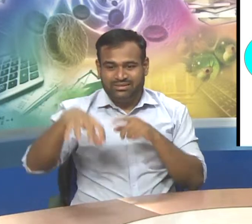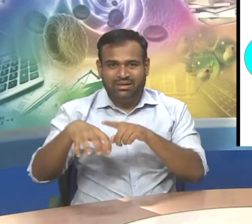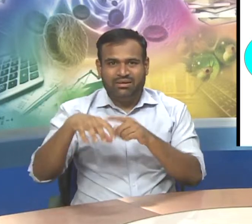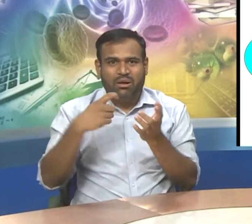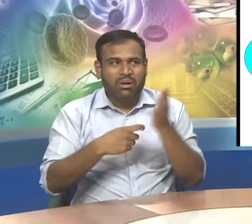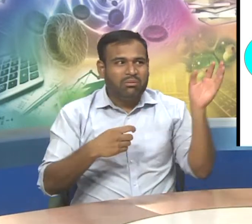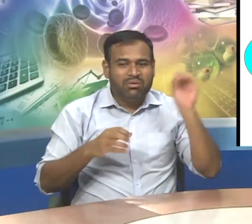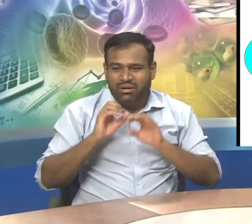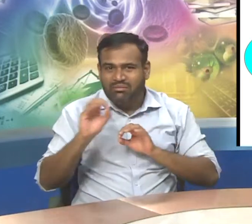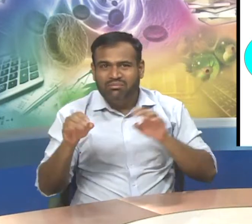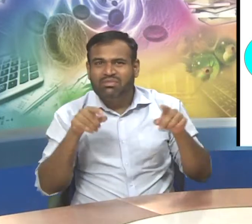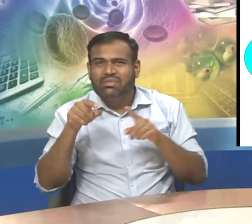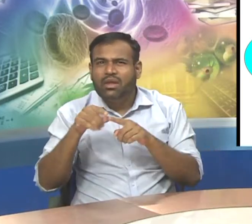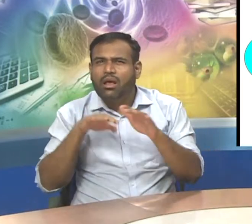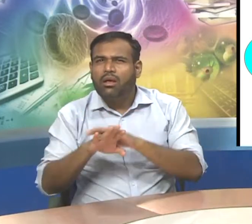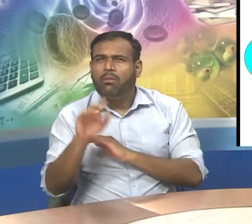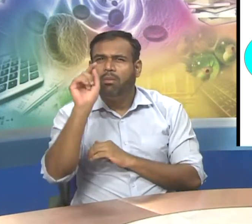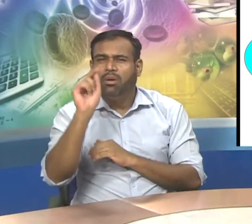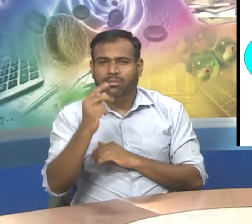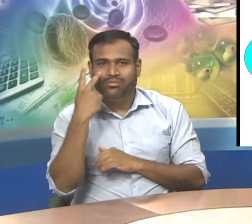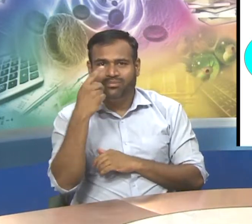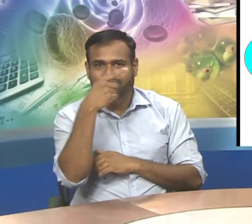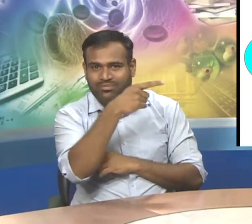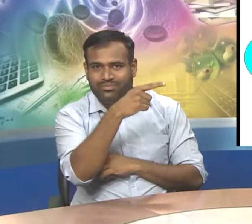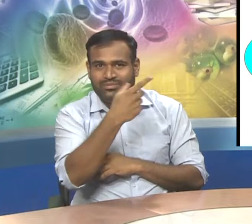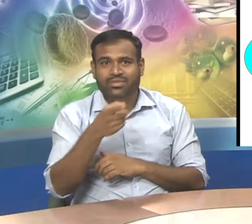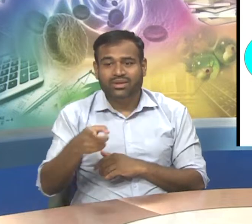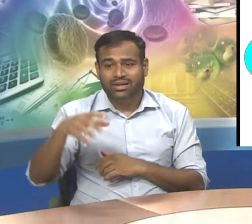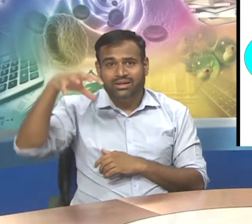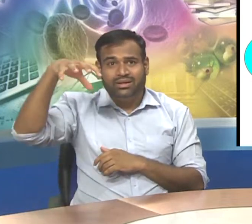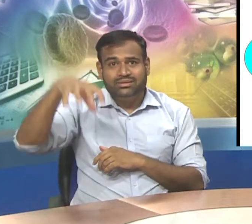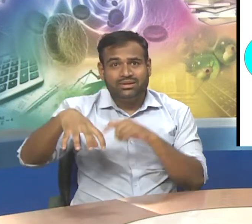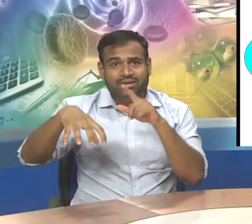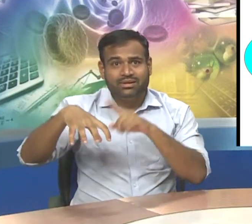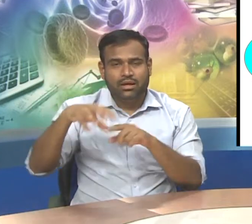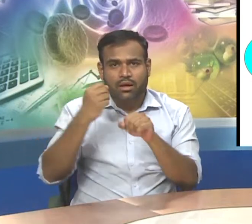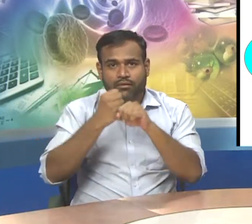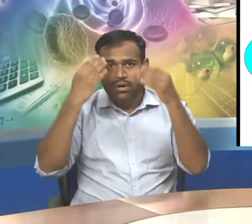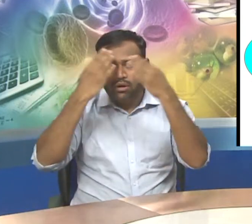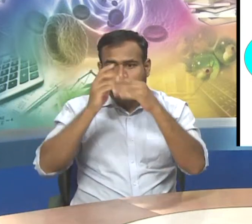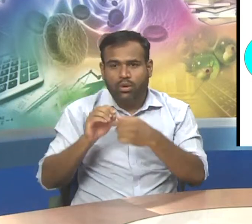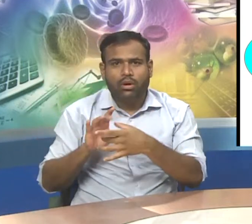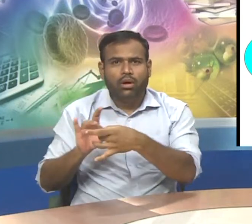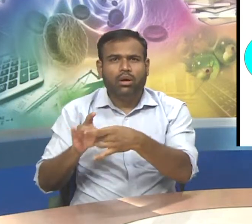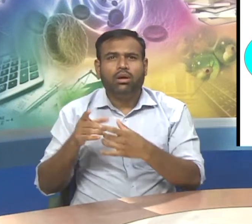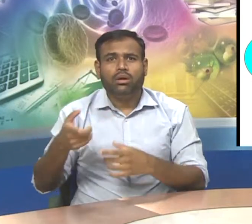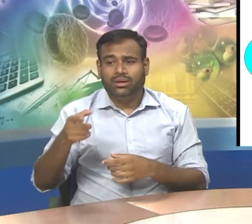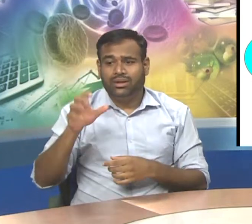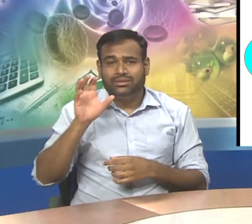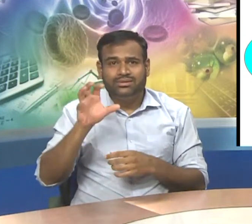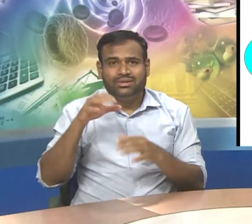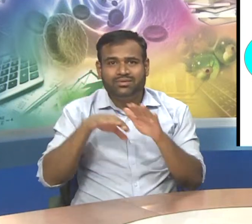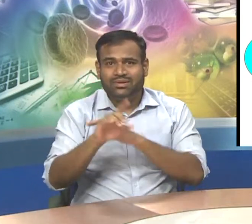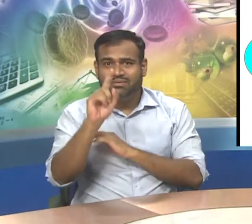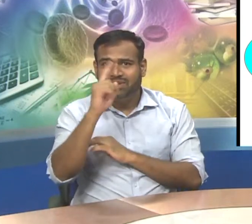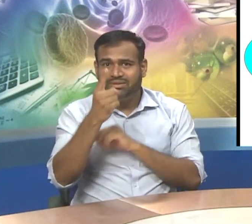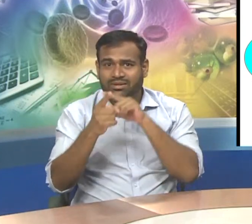So let us now understand the powers of the governor. You can see 4 points in the yellow box,